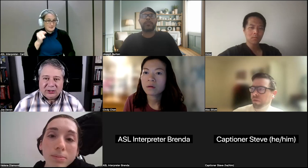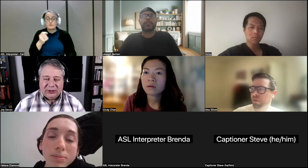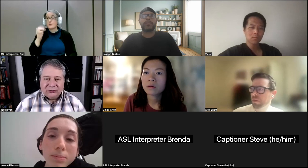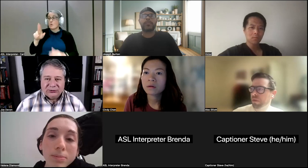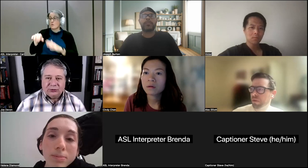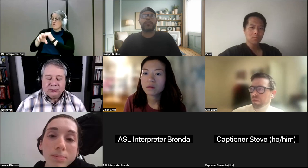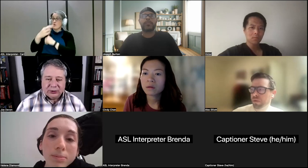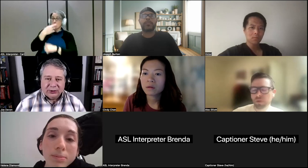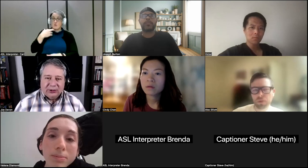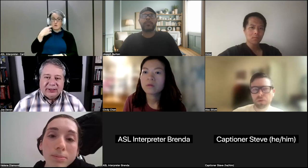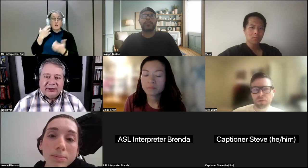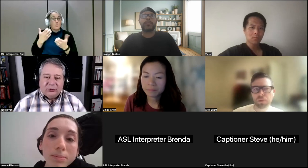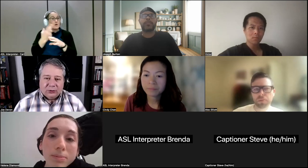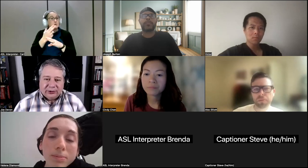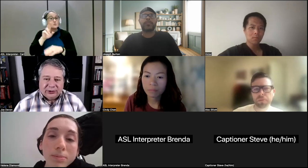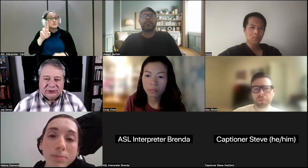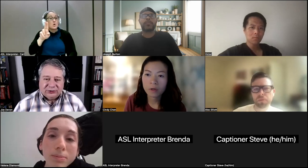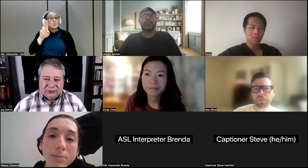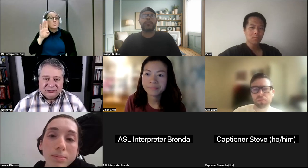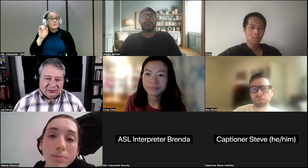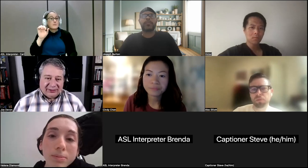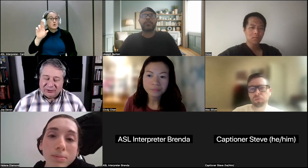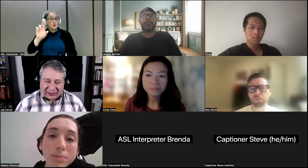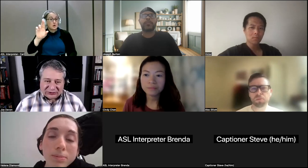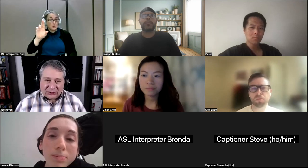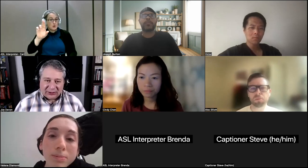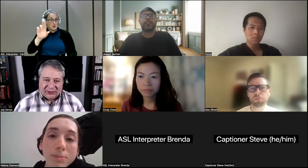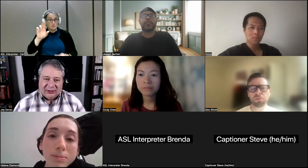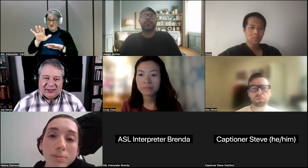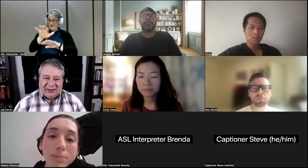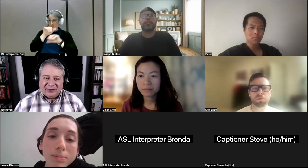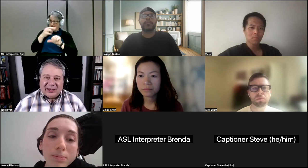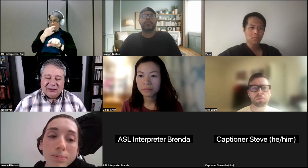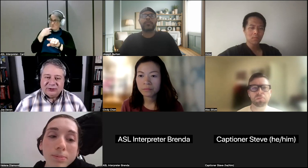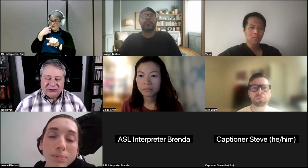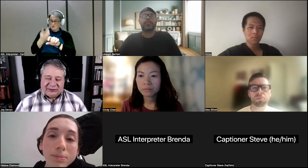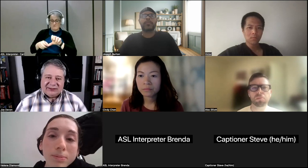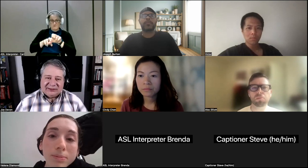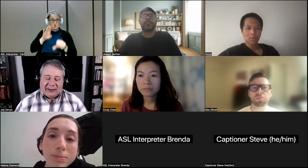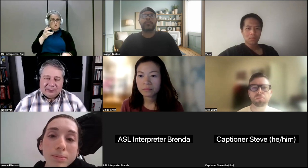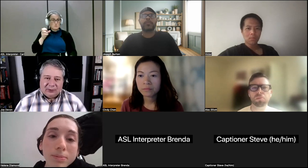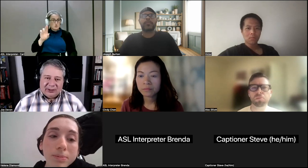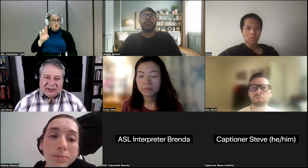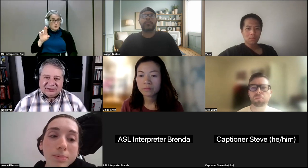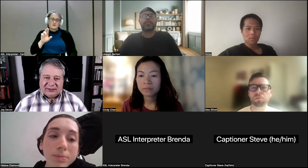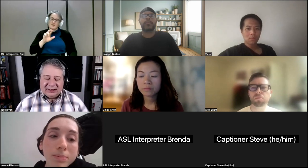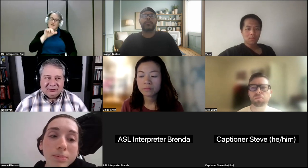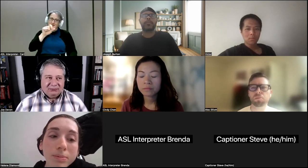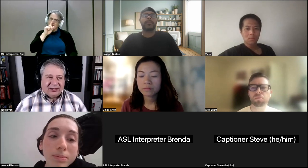and you want to use Uber in order to leave the restaurant, I love to use this example